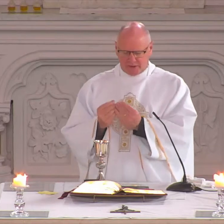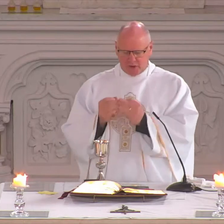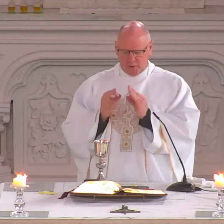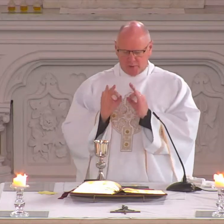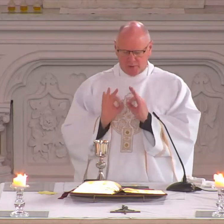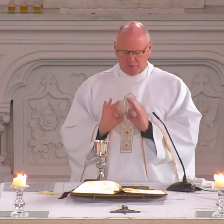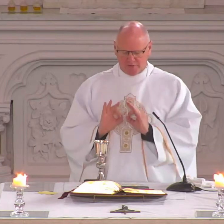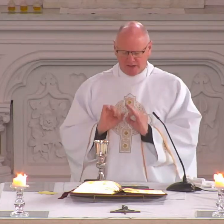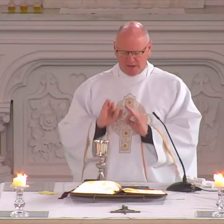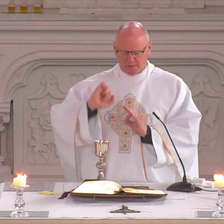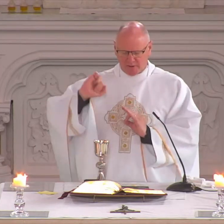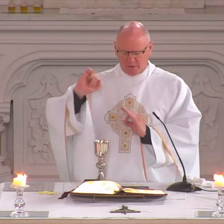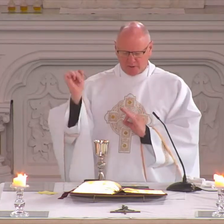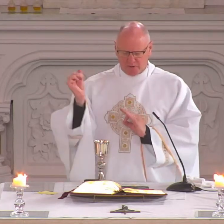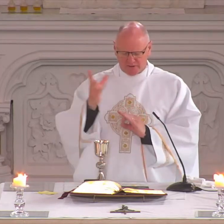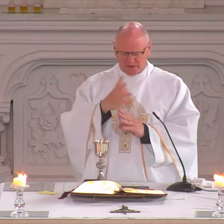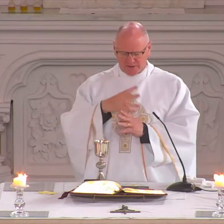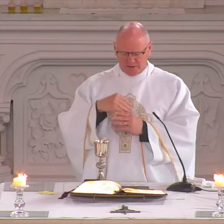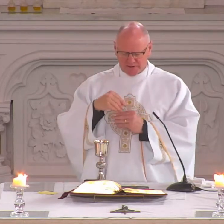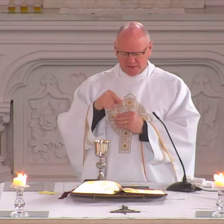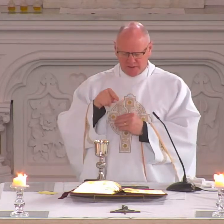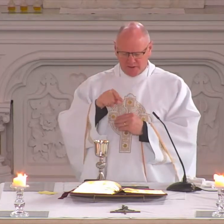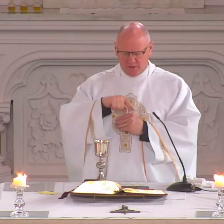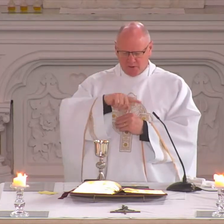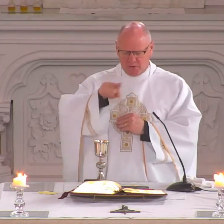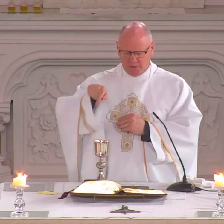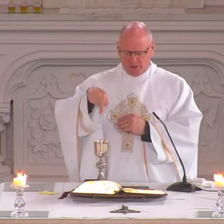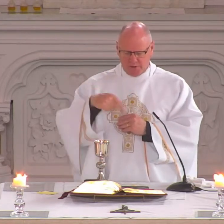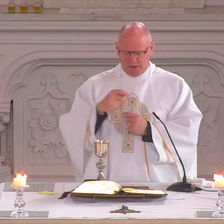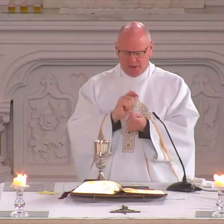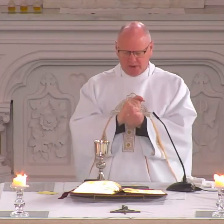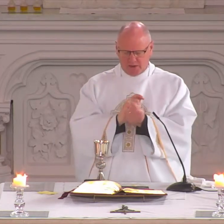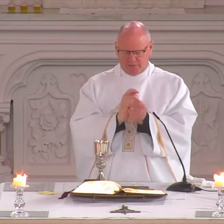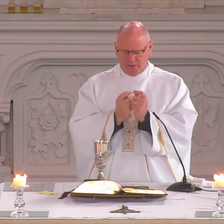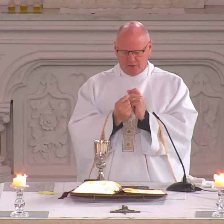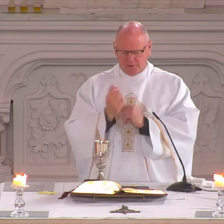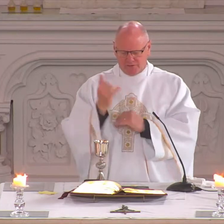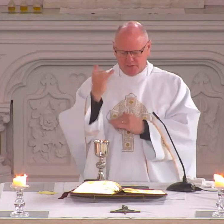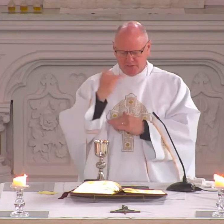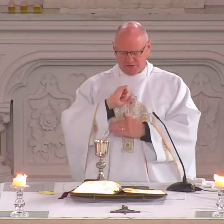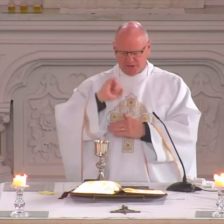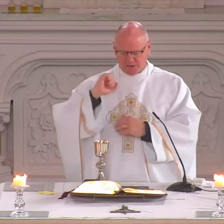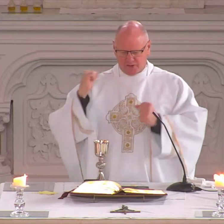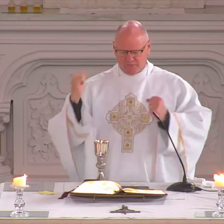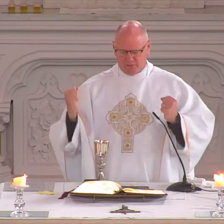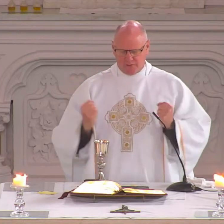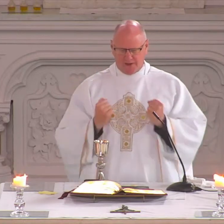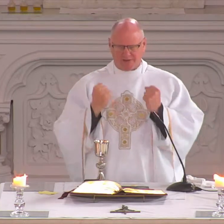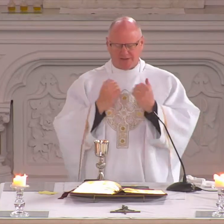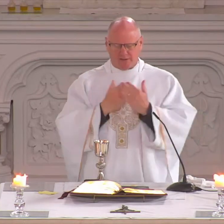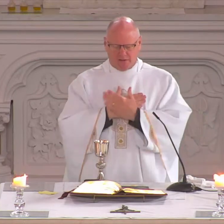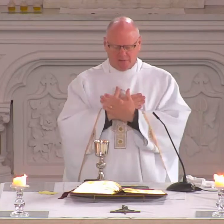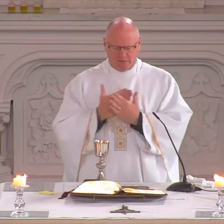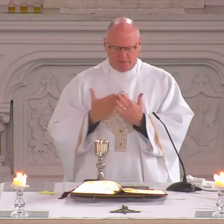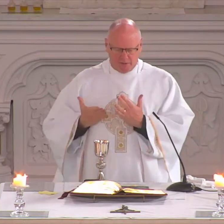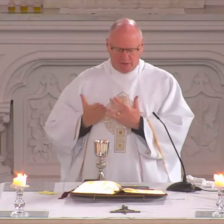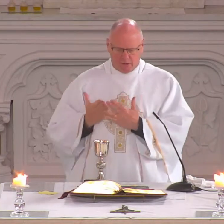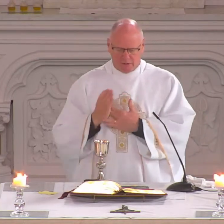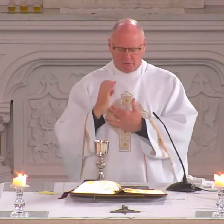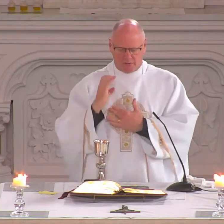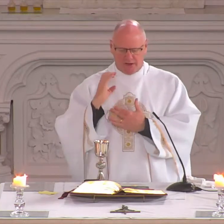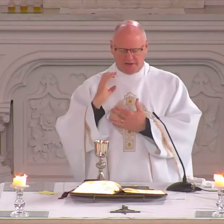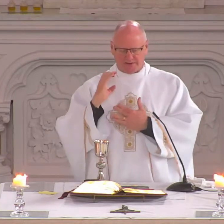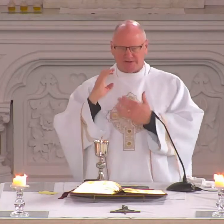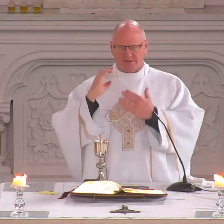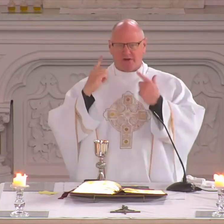that, purified by your graciousness, we may be conformed to the mysteries of your mighty love,